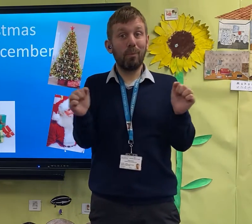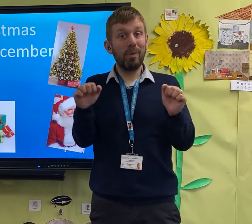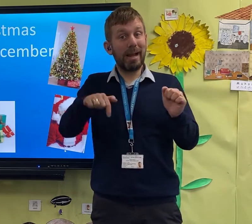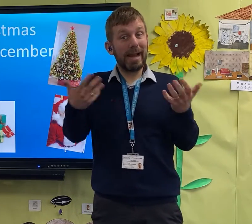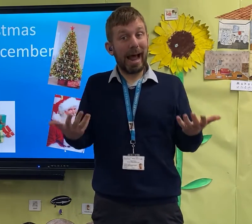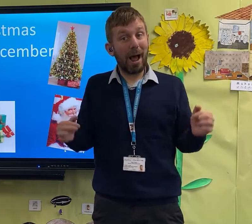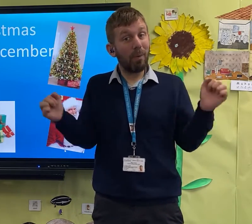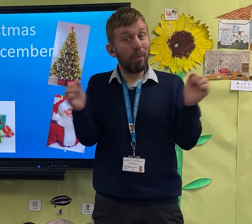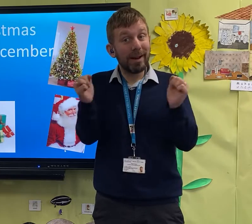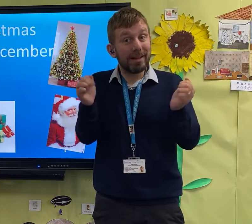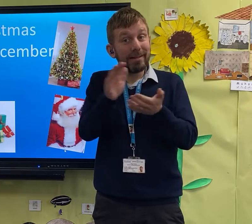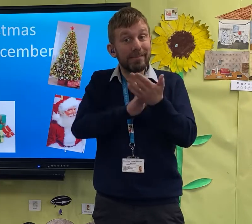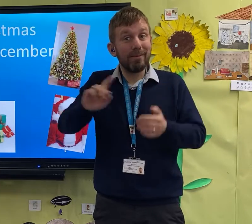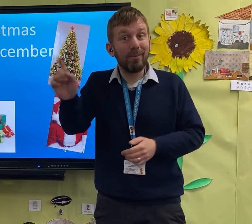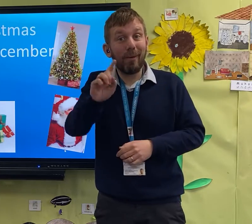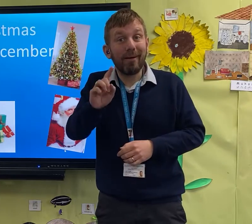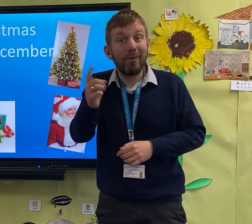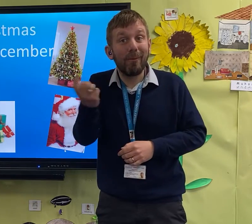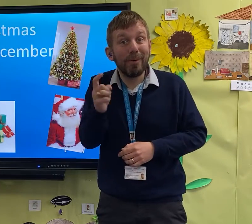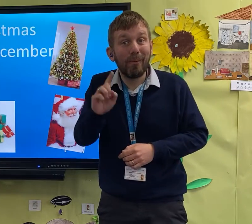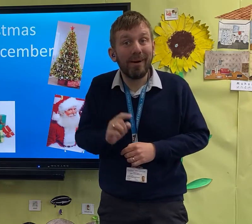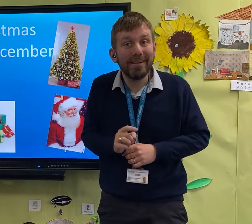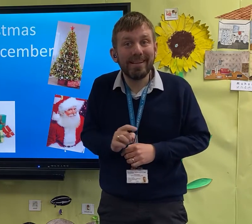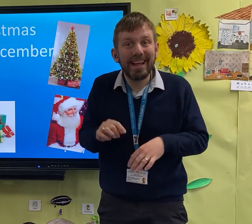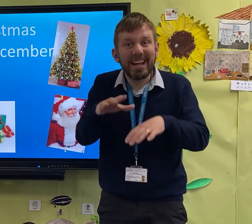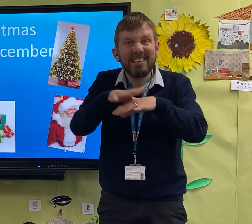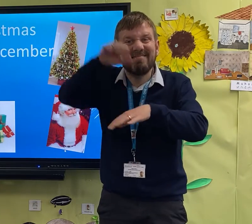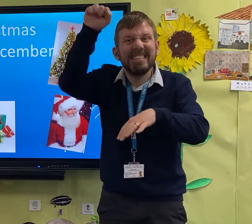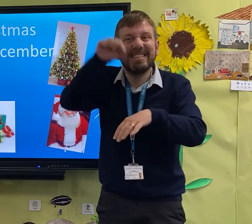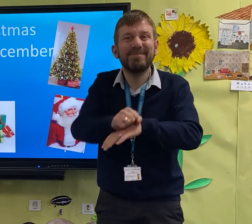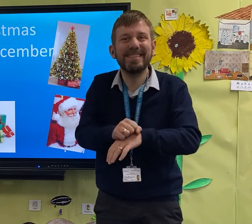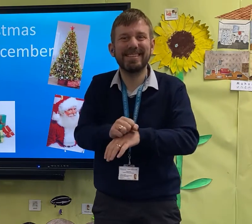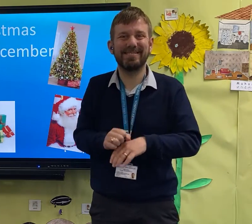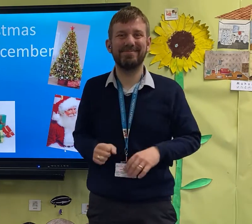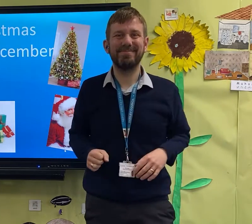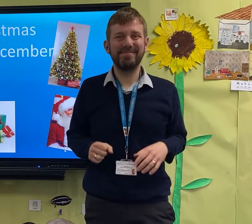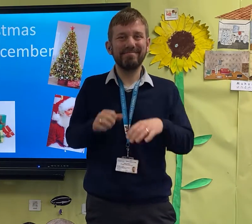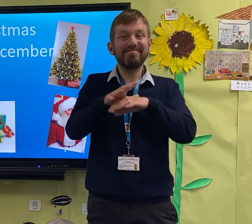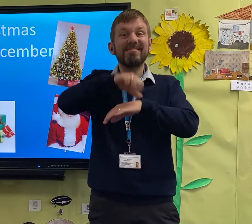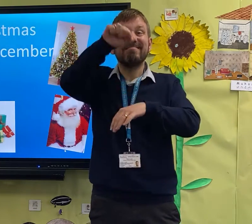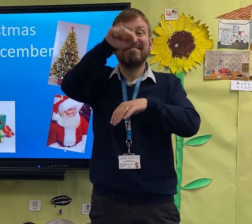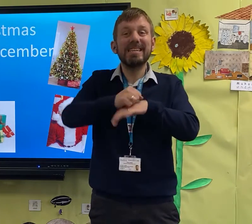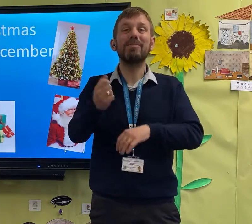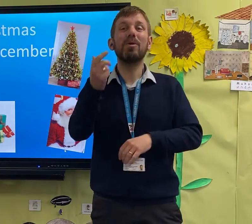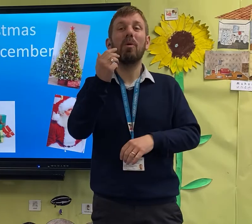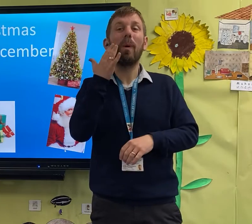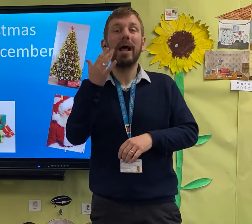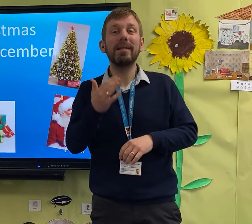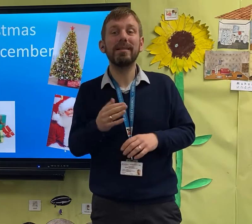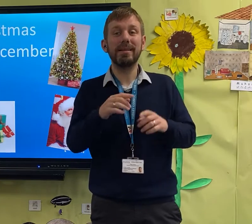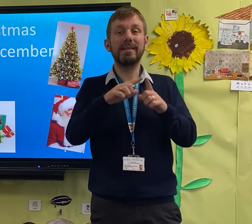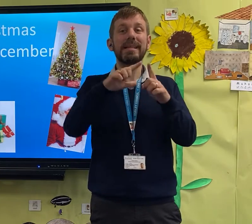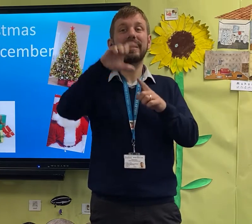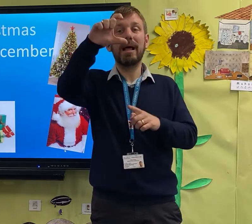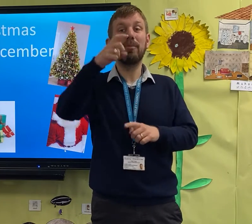Ooh, now it's winter. What does it mean? Something exciting. It's going to be Christmas. When is